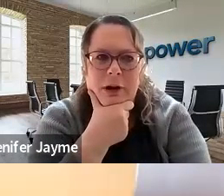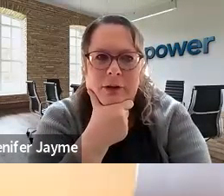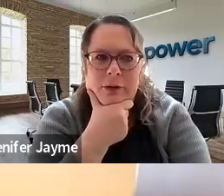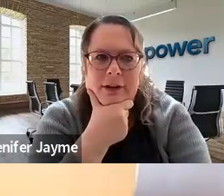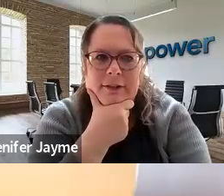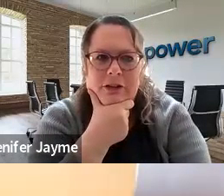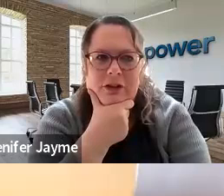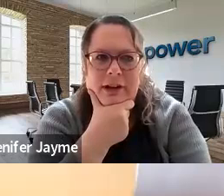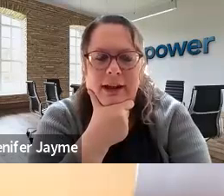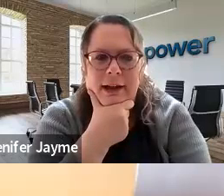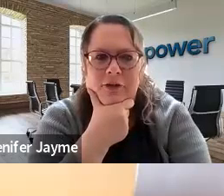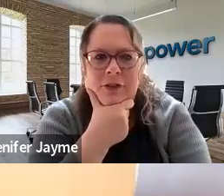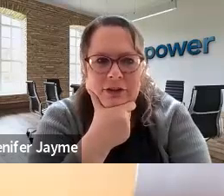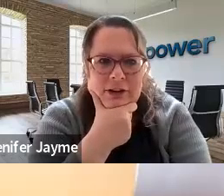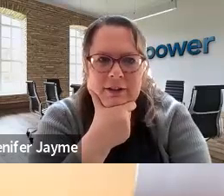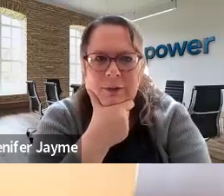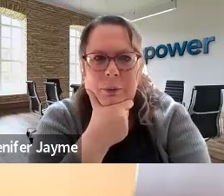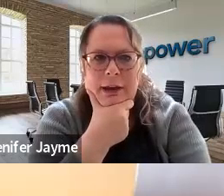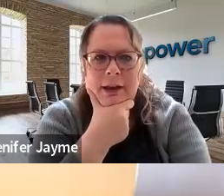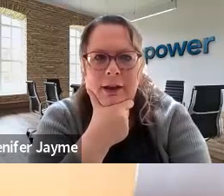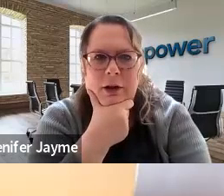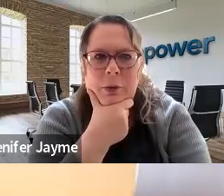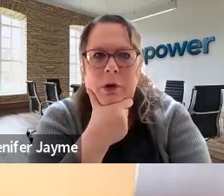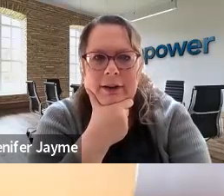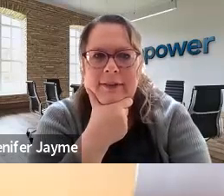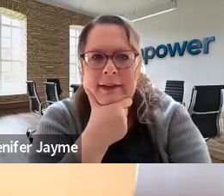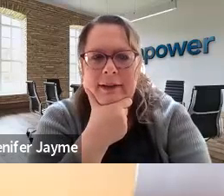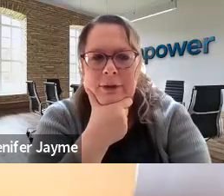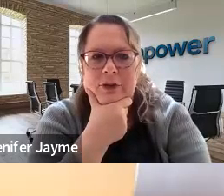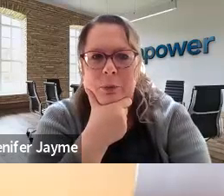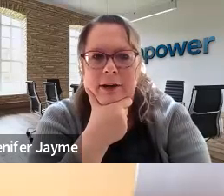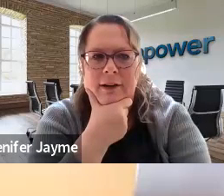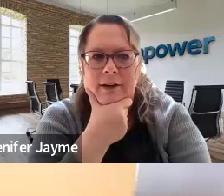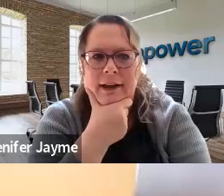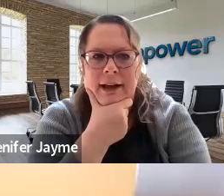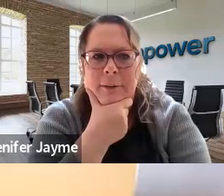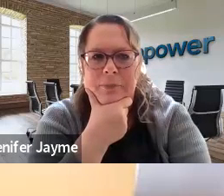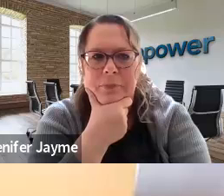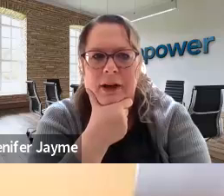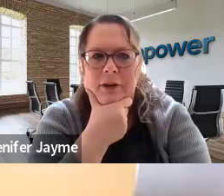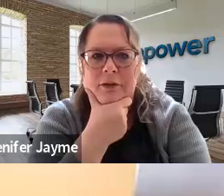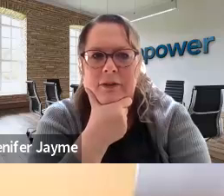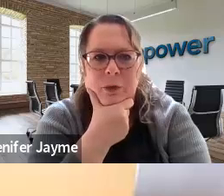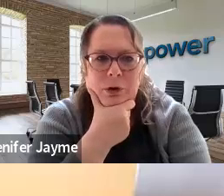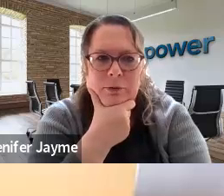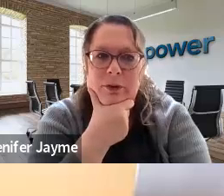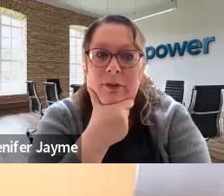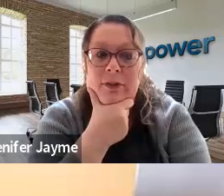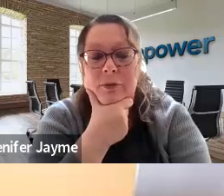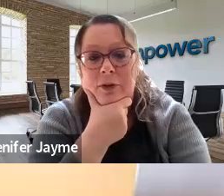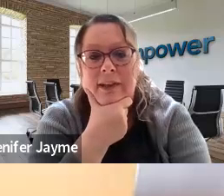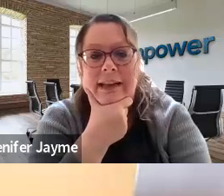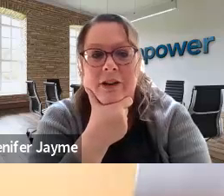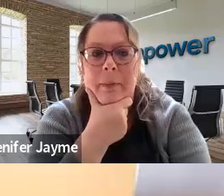national nonprofit organization. Our vision is we want to see a future where our tech workforce